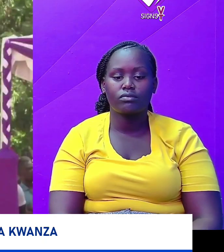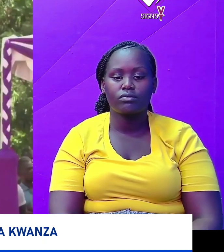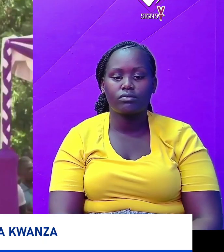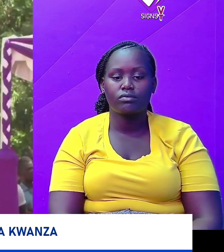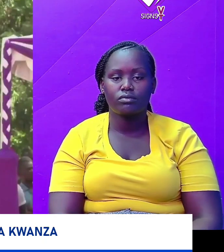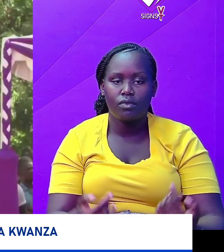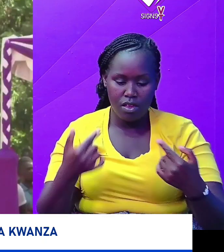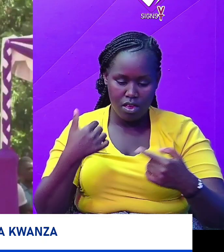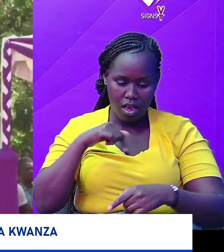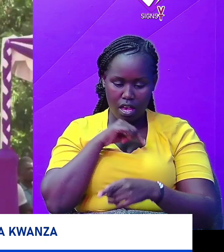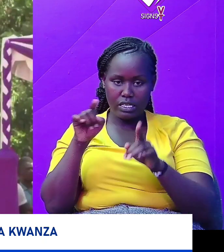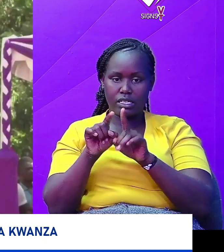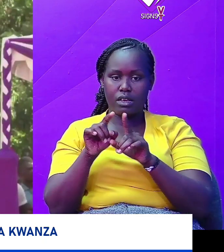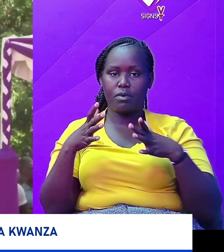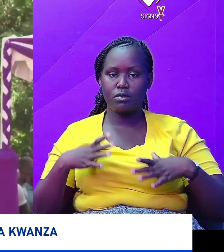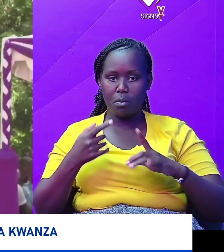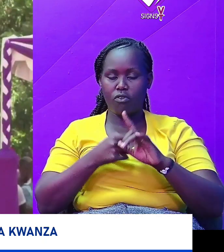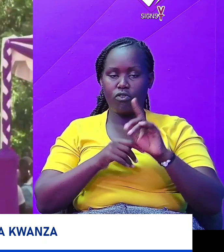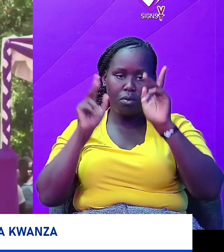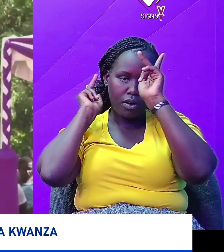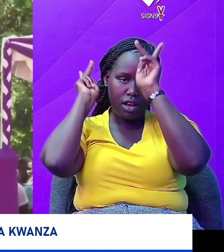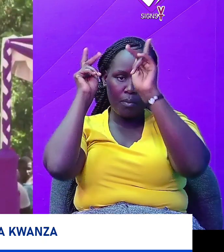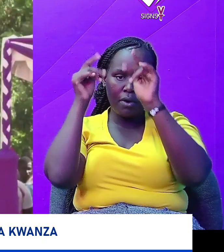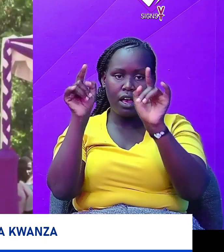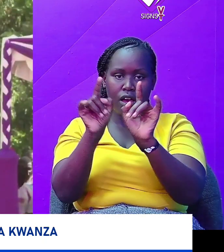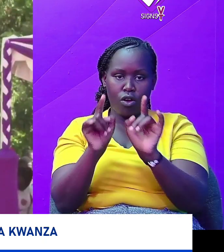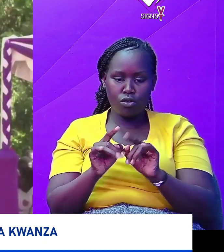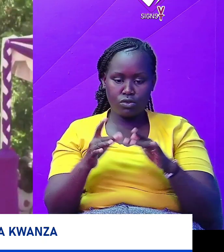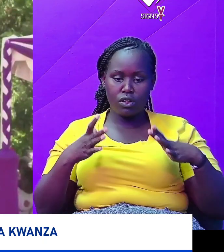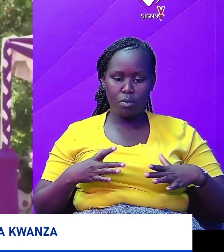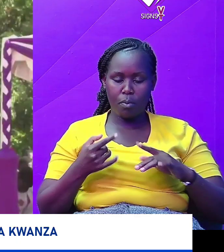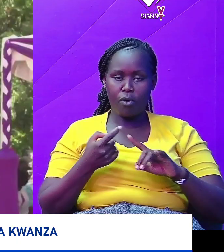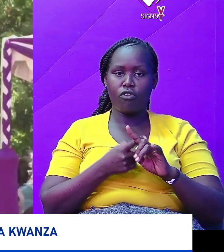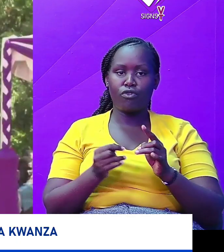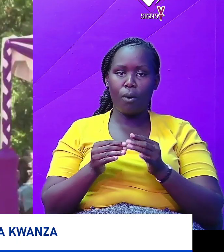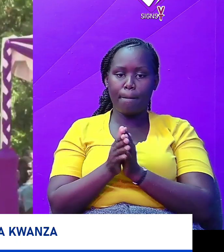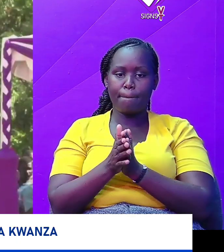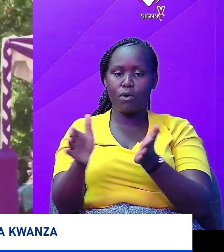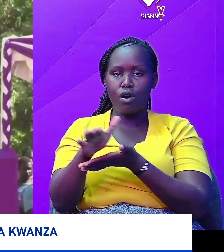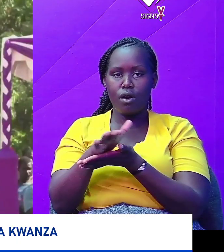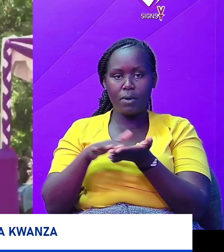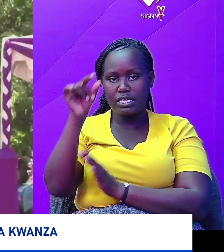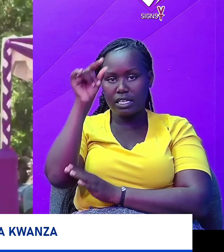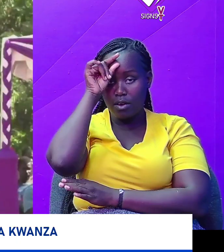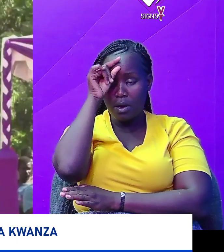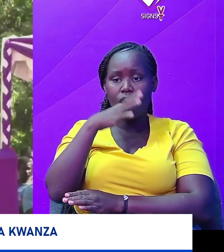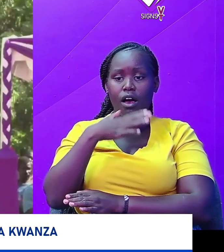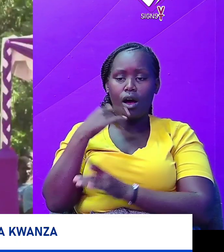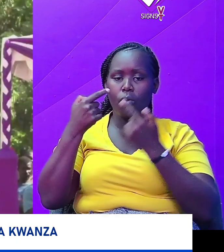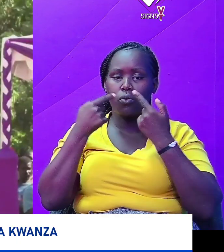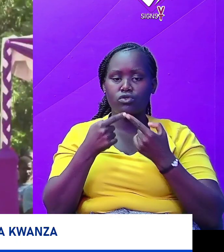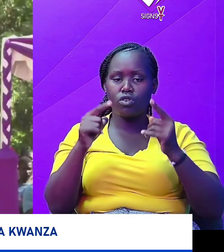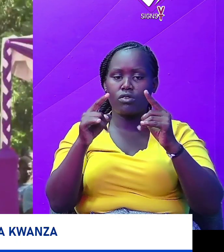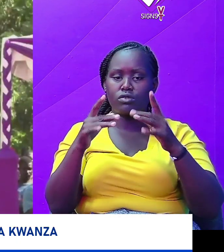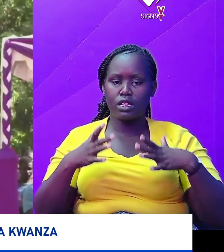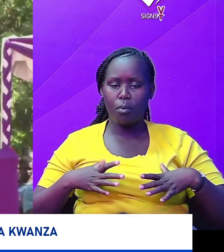Kama wana Kakamega na watu ambao wako kwa broad based, nataka kutangazia wale jamaa wa